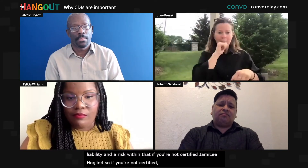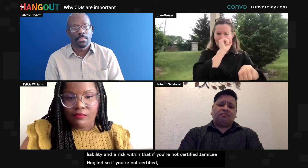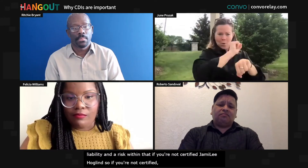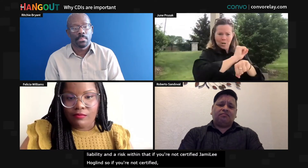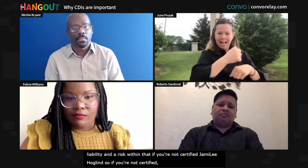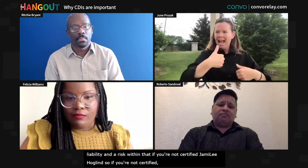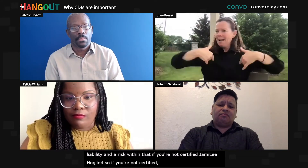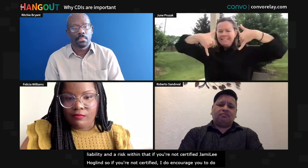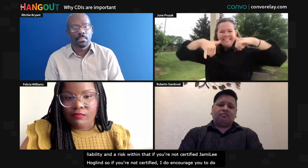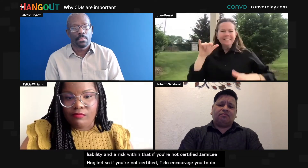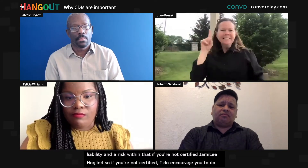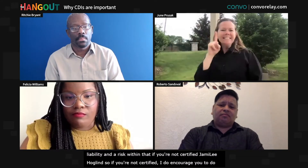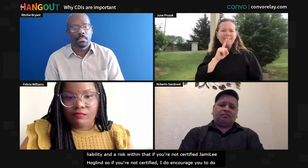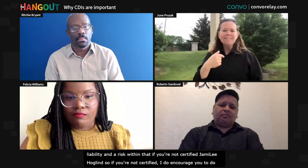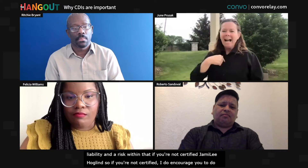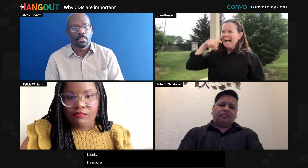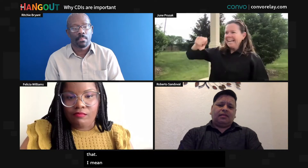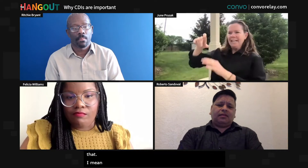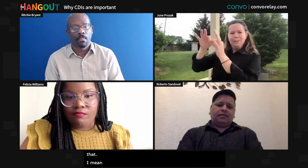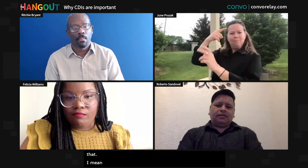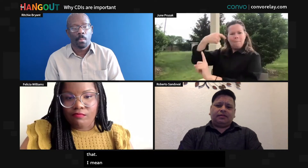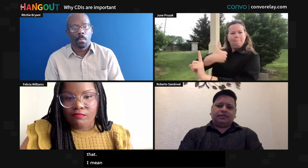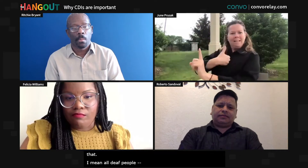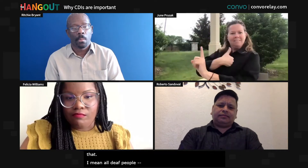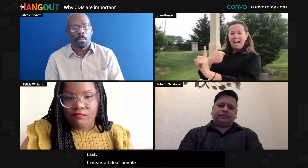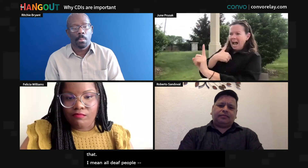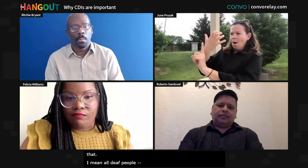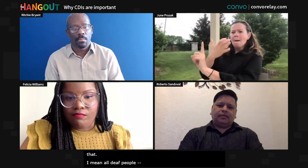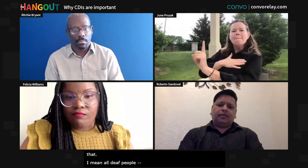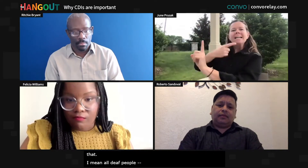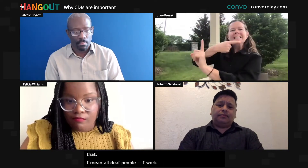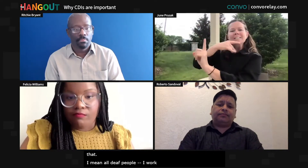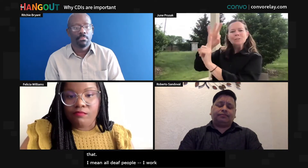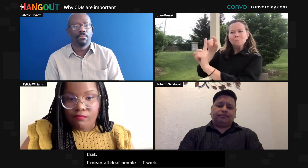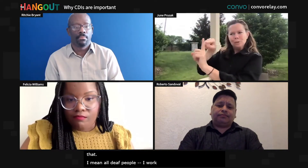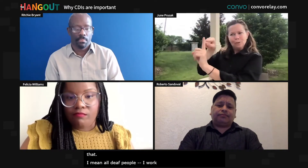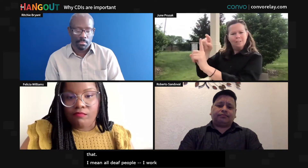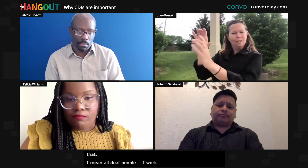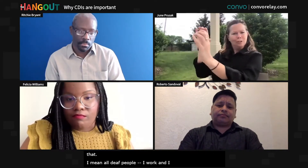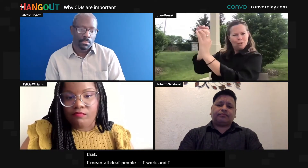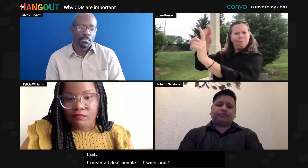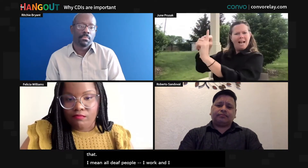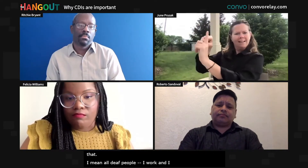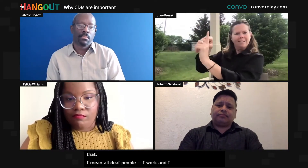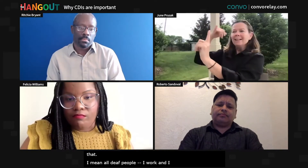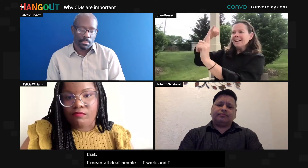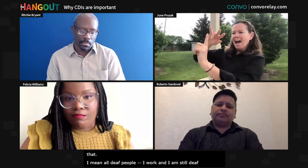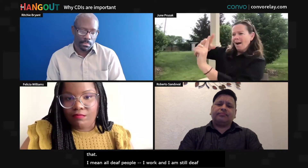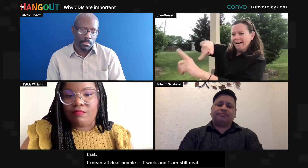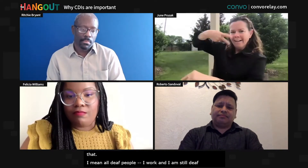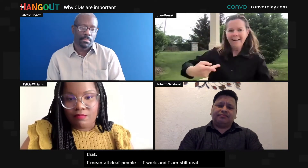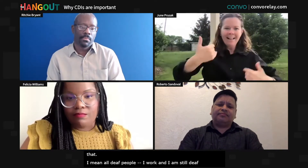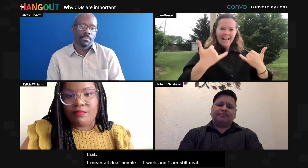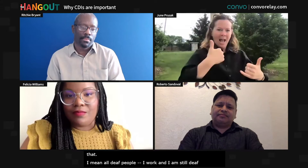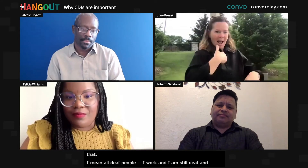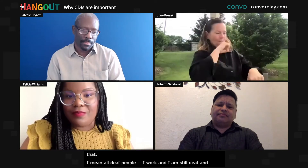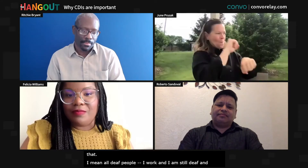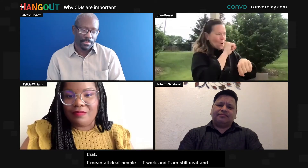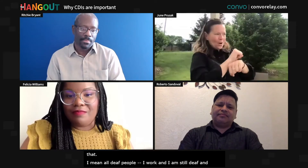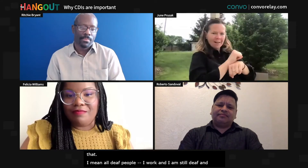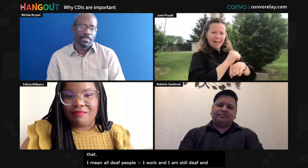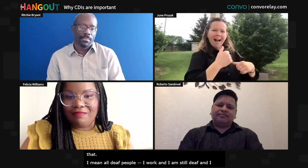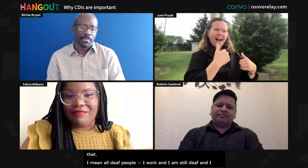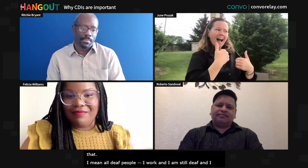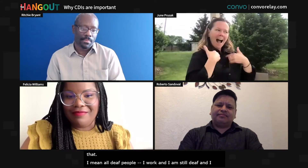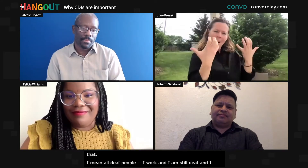all deaf people, I work, I'm still deaf. I still need interpreters for myself. I need a hearing interpreter. I want a hearing interpreter. I